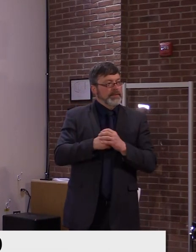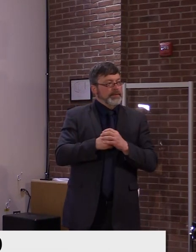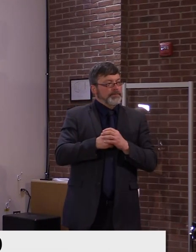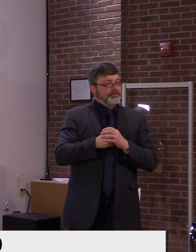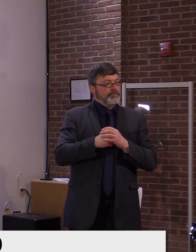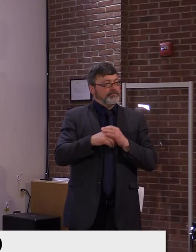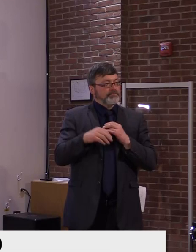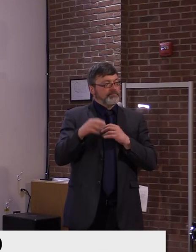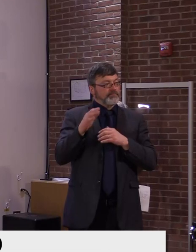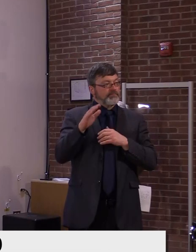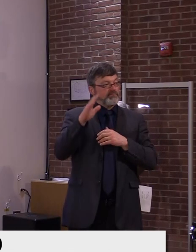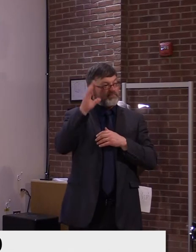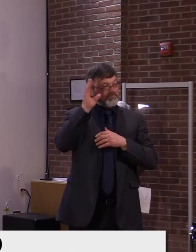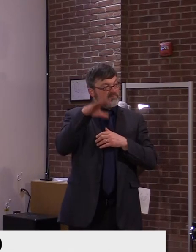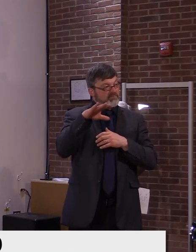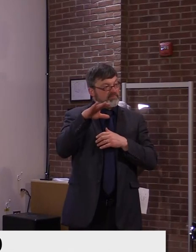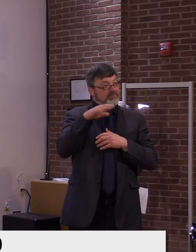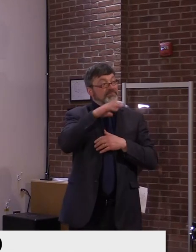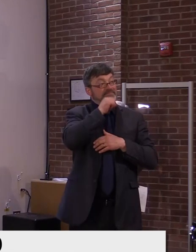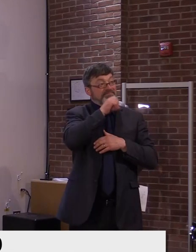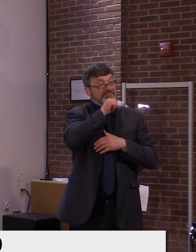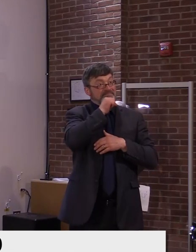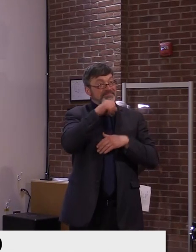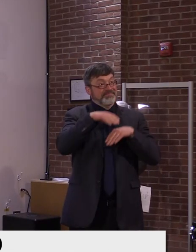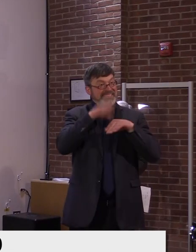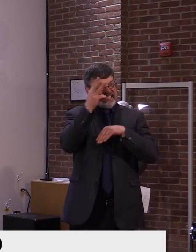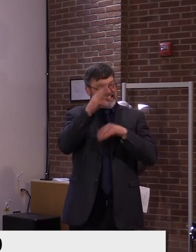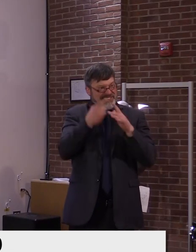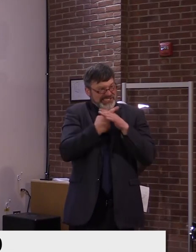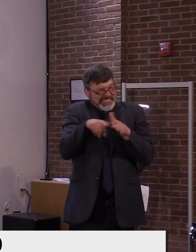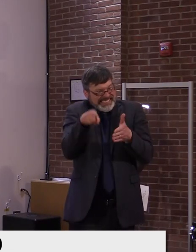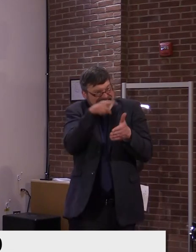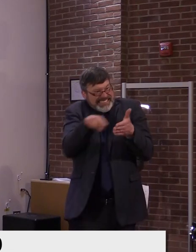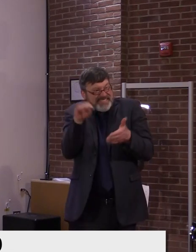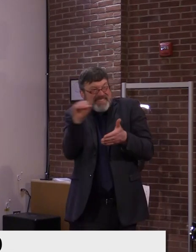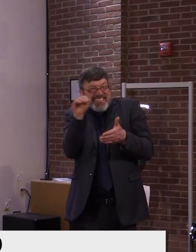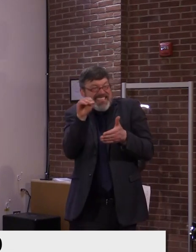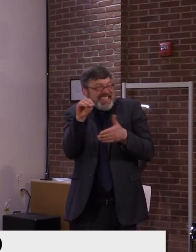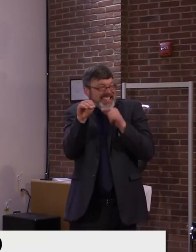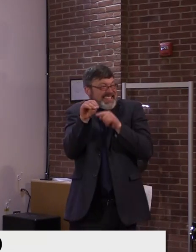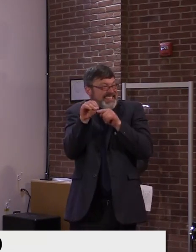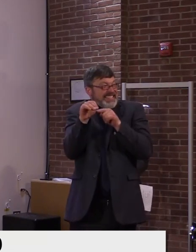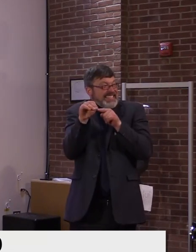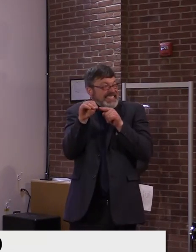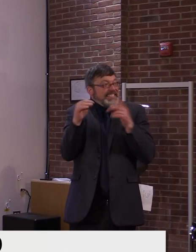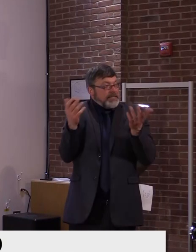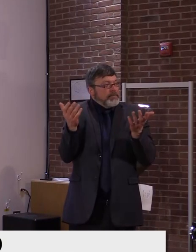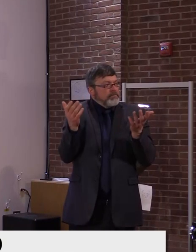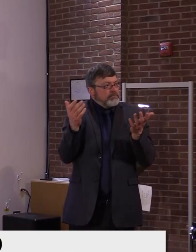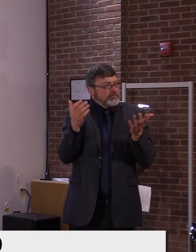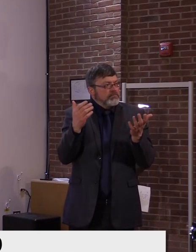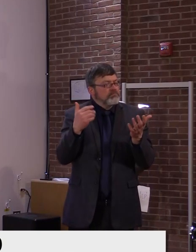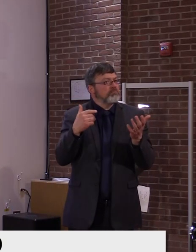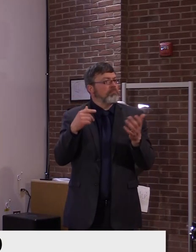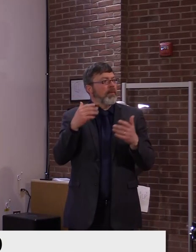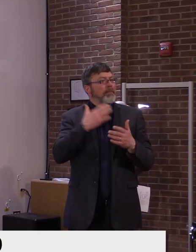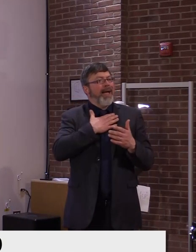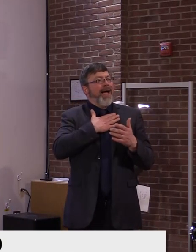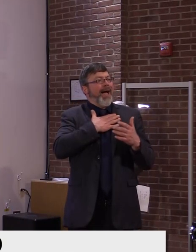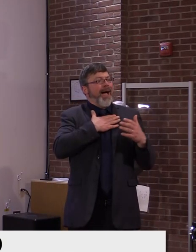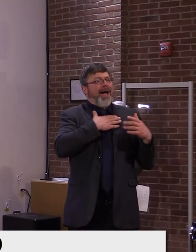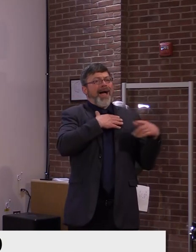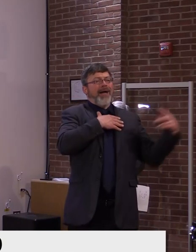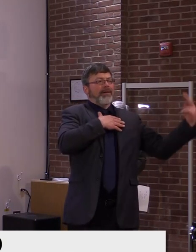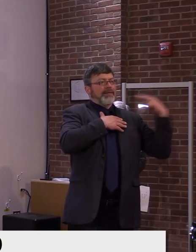16 group, if you will. Received a couple of questions from school nurses